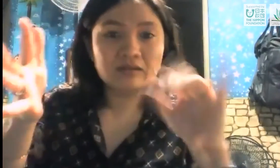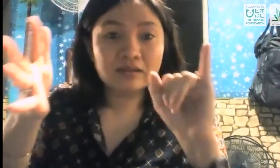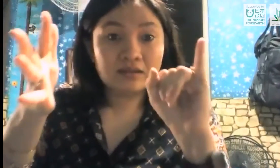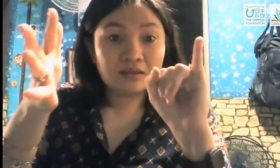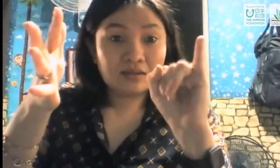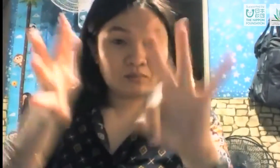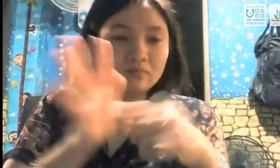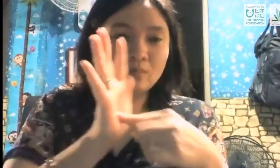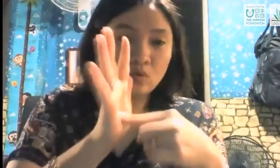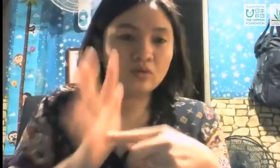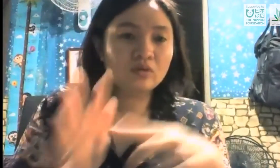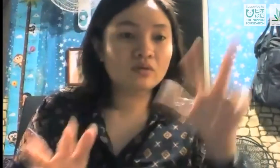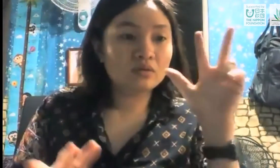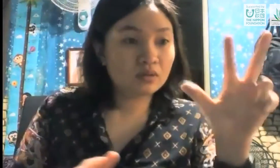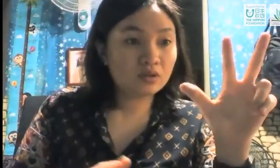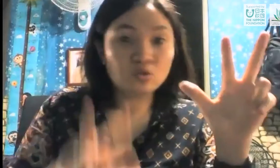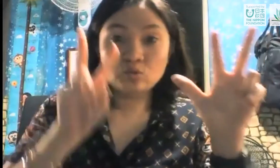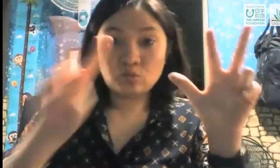Subtraction,